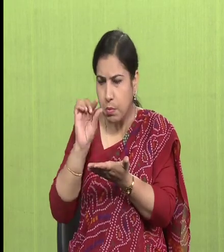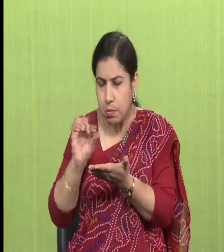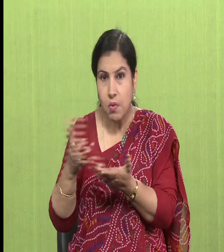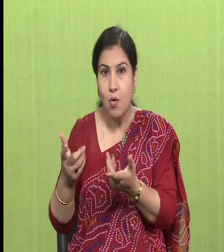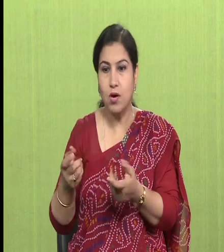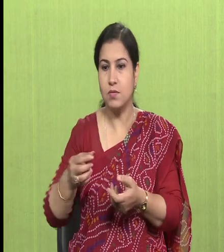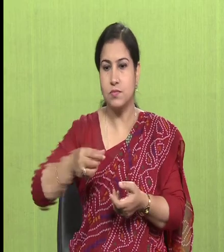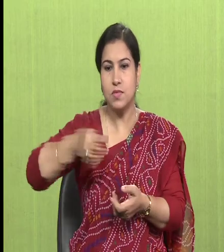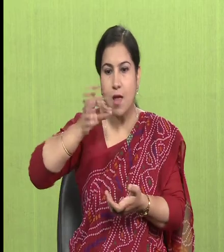pottery,